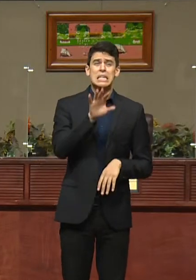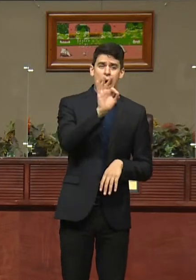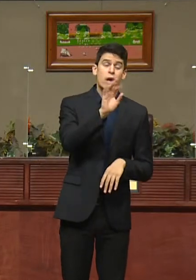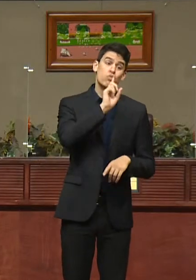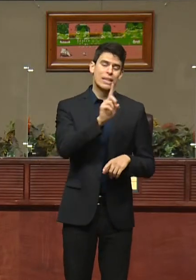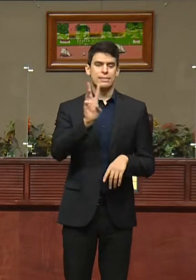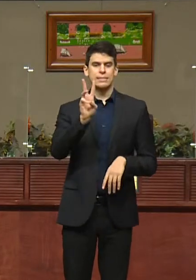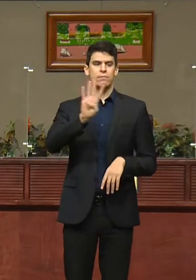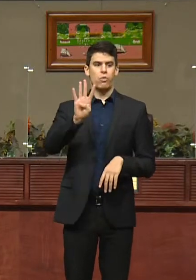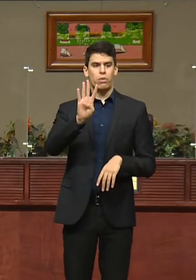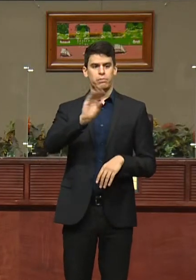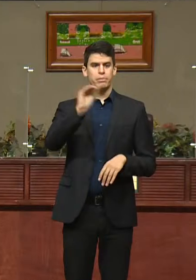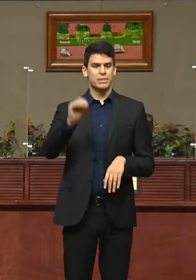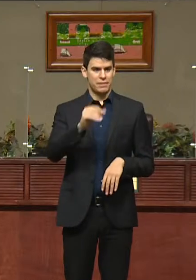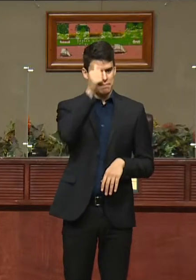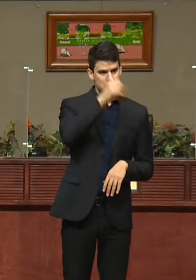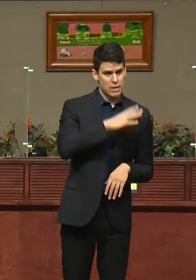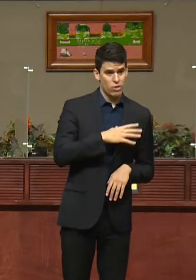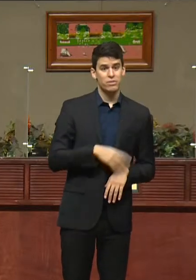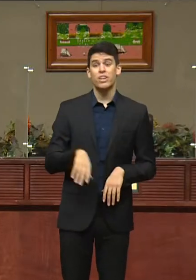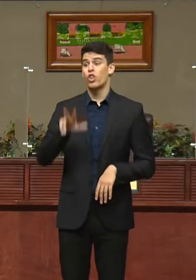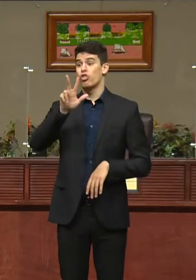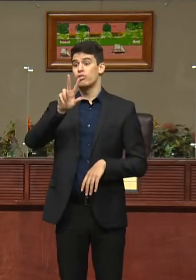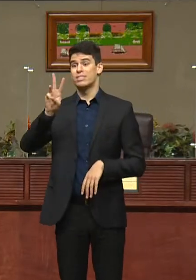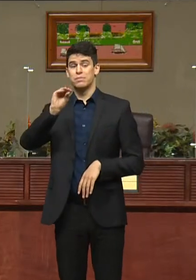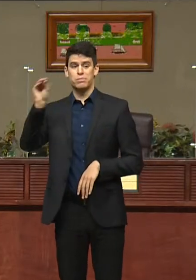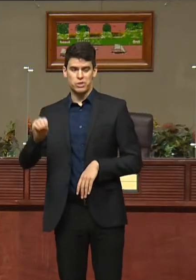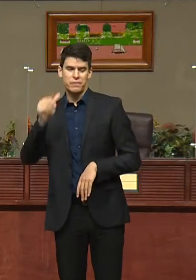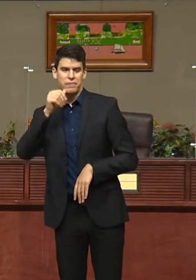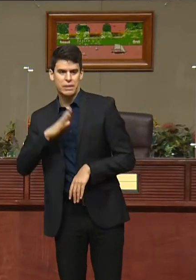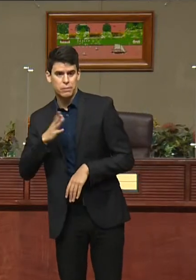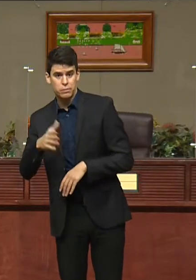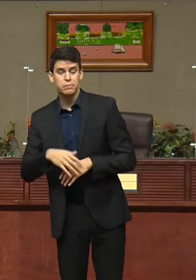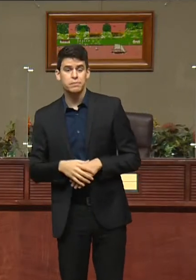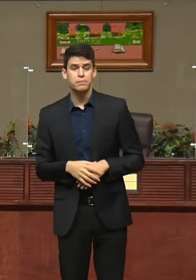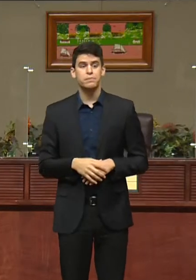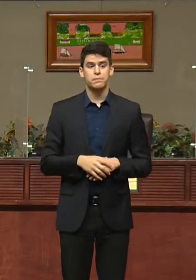male, 36% are female. One of the 14